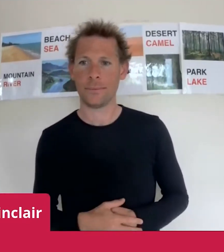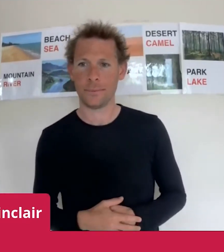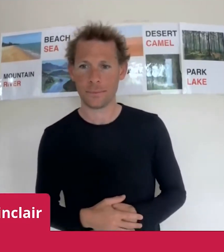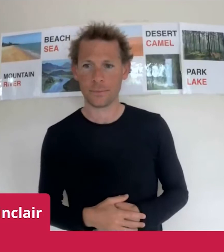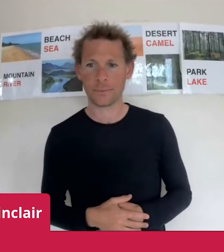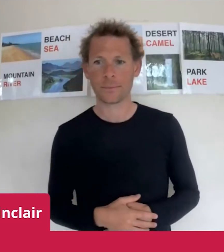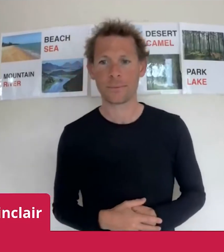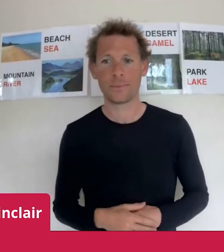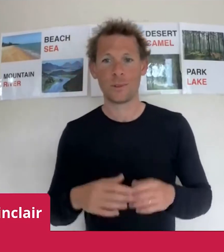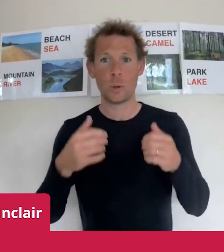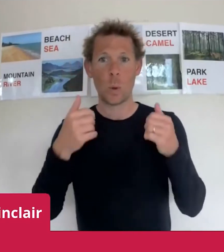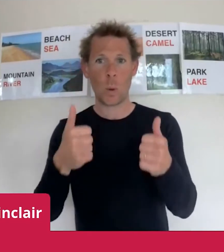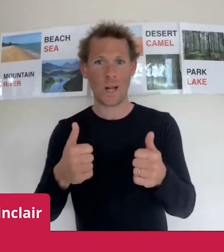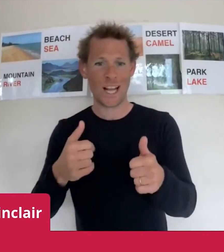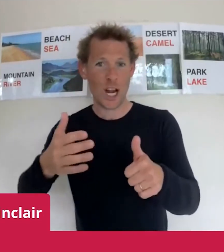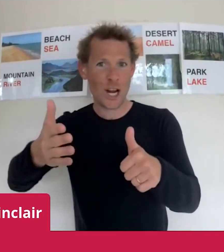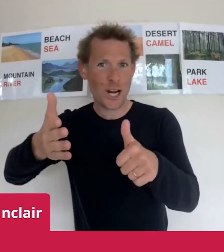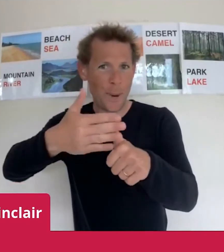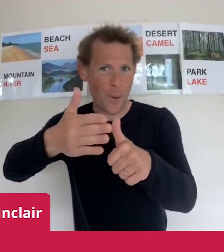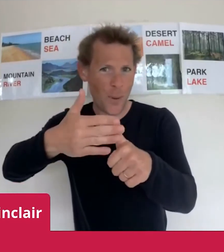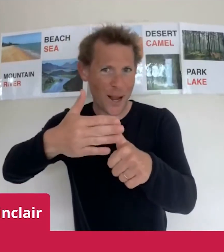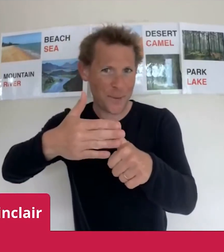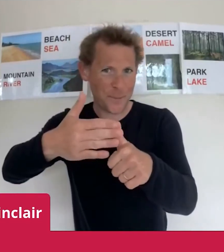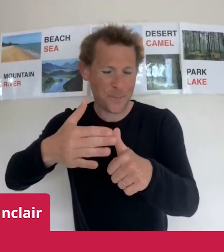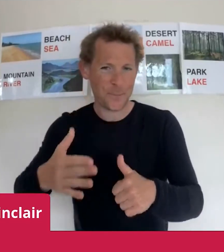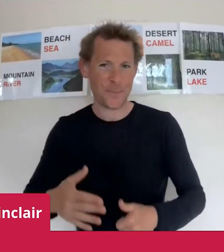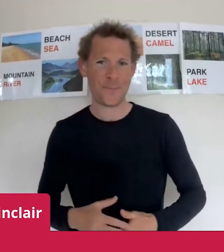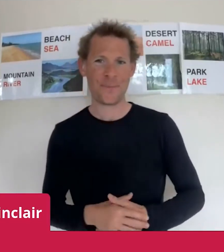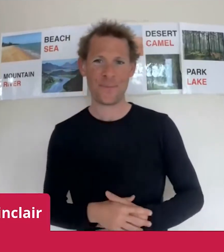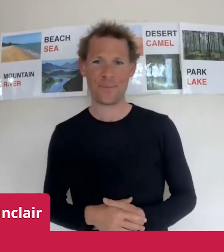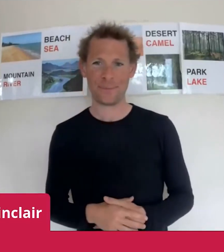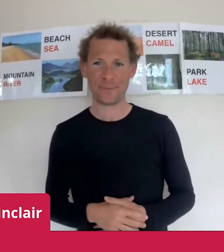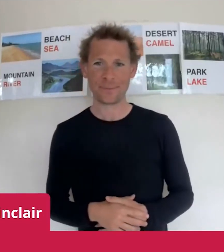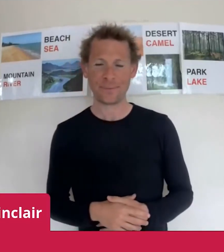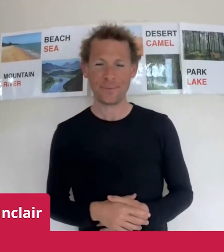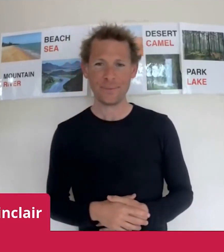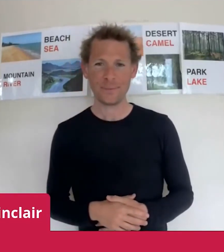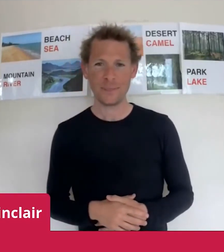see what your answers are. Ready? Okay, number 1.